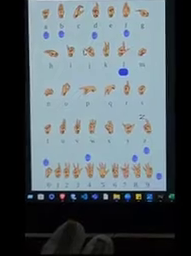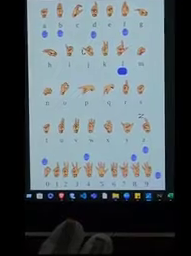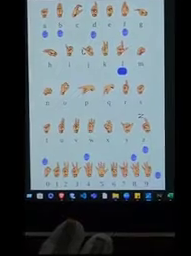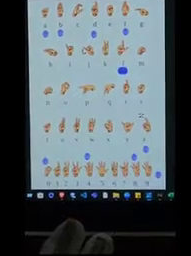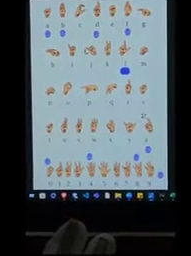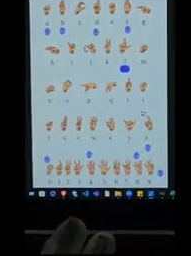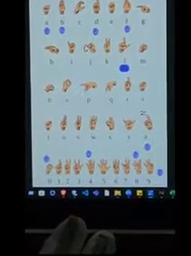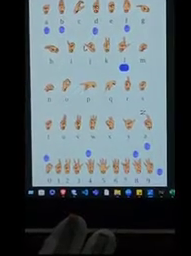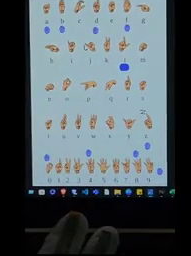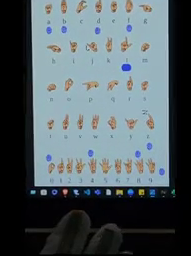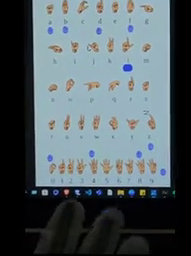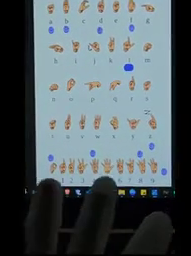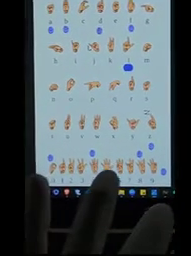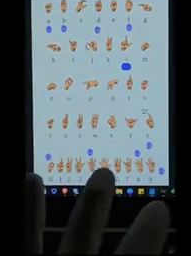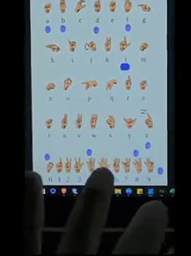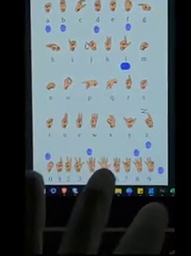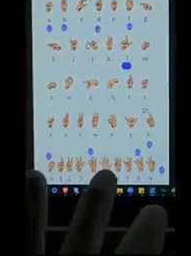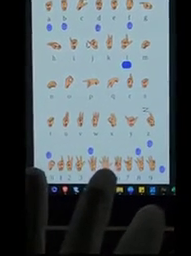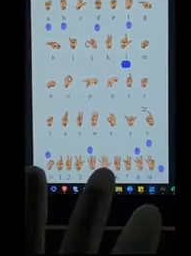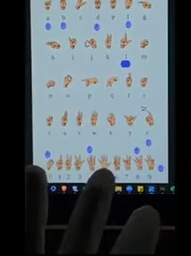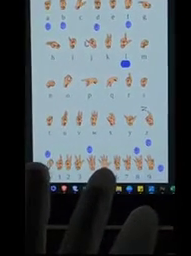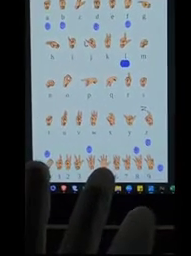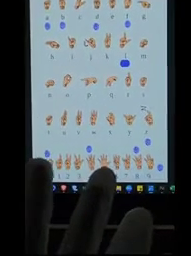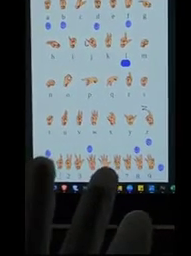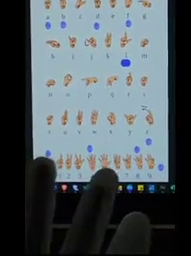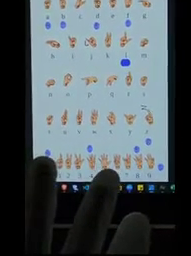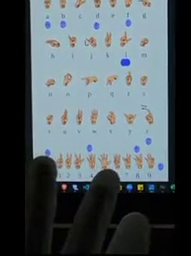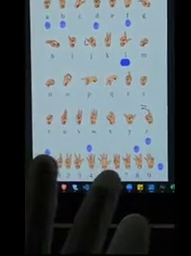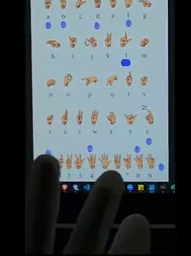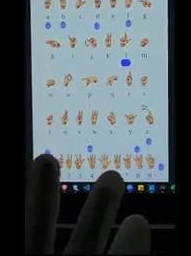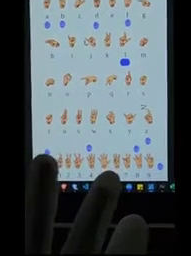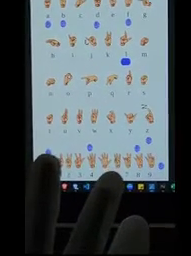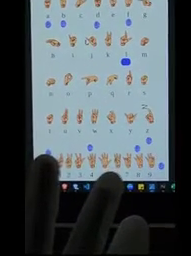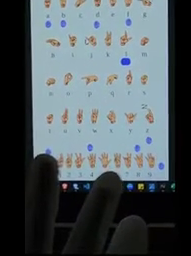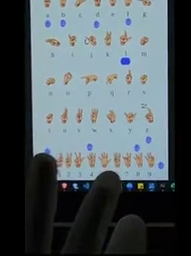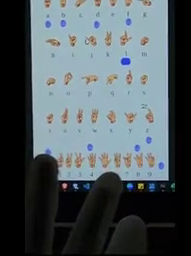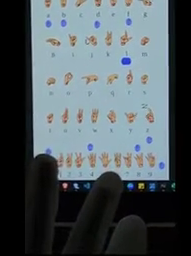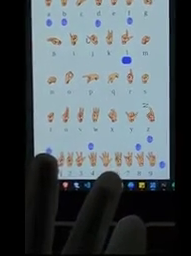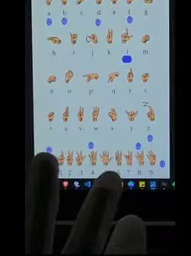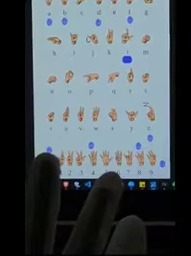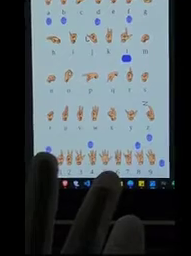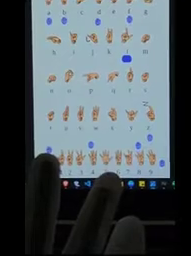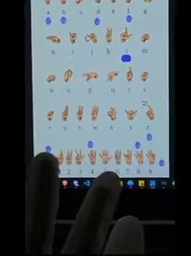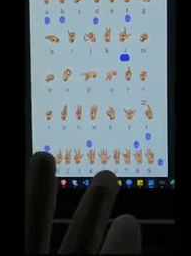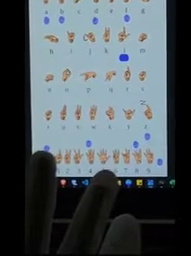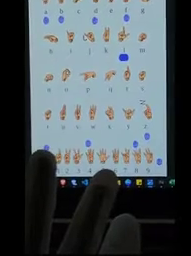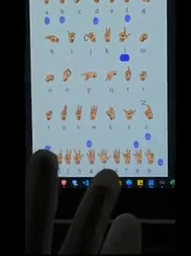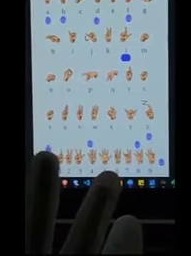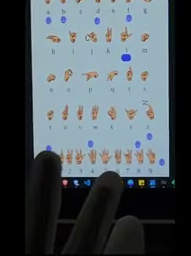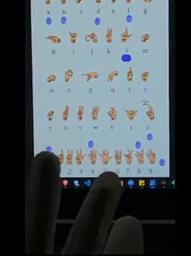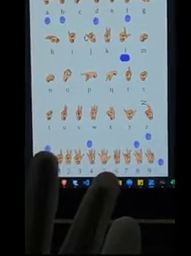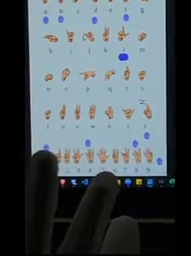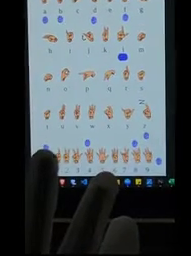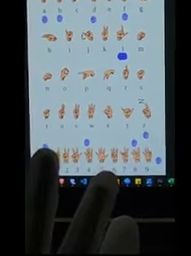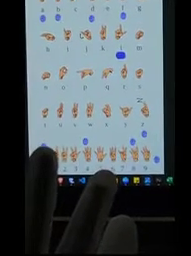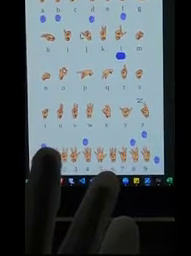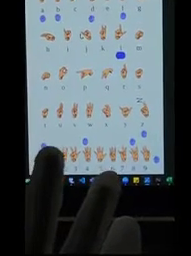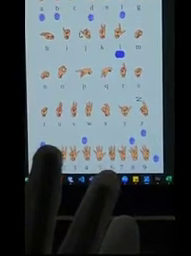our app and smart glove will be able to translate them into English language. So